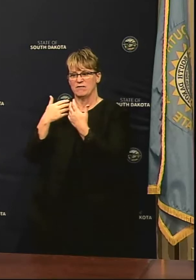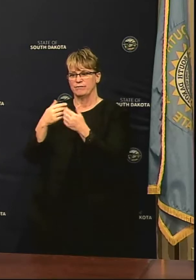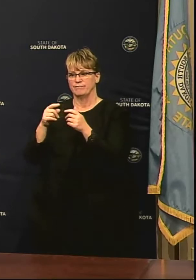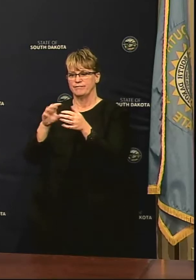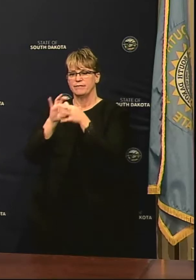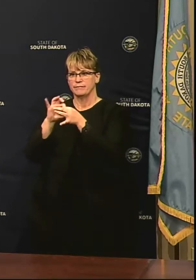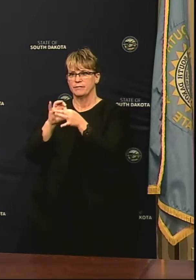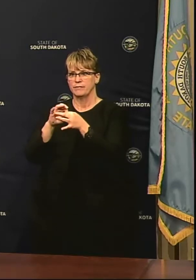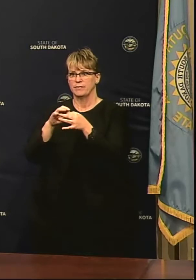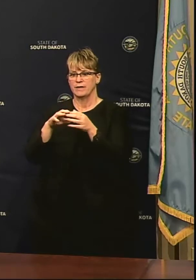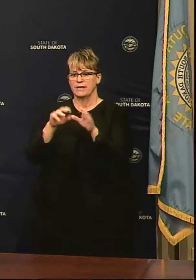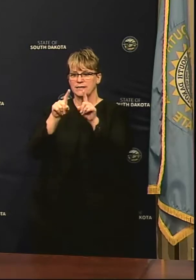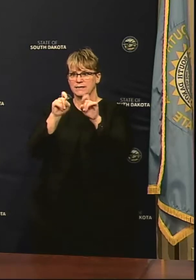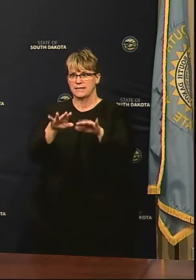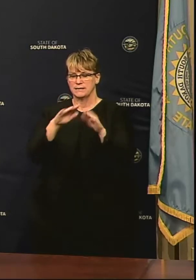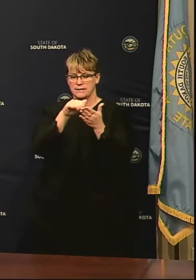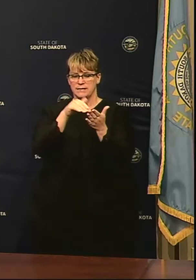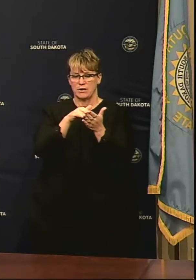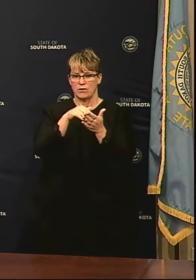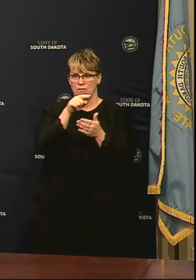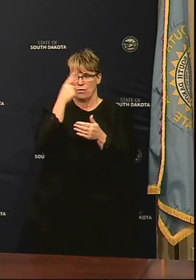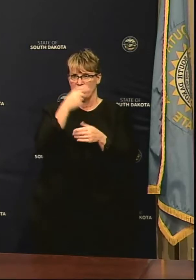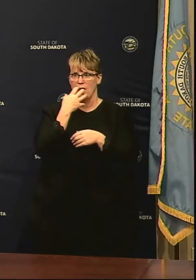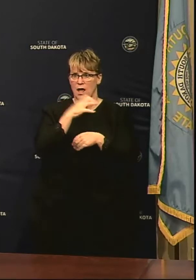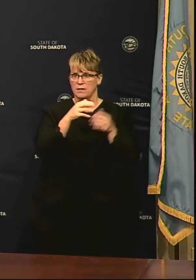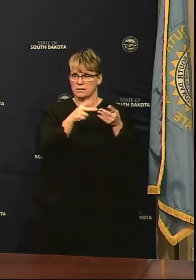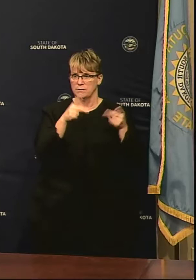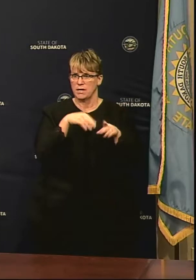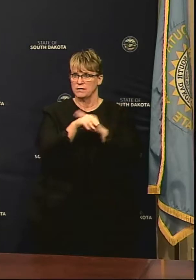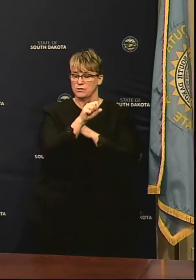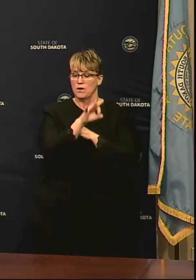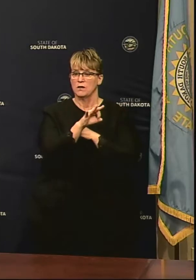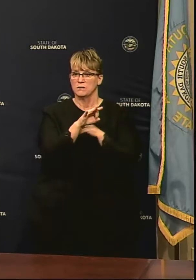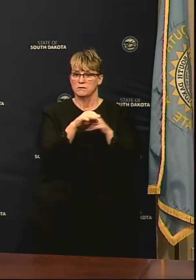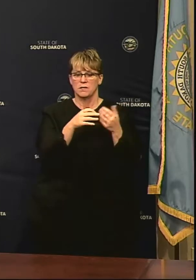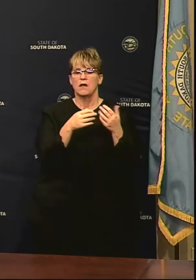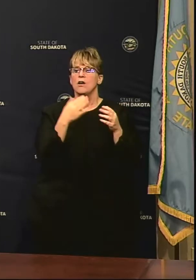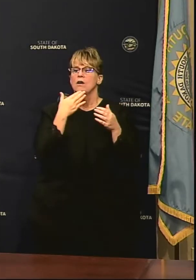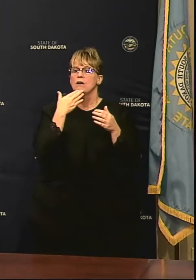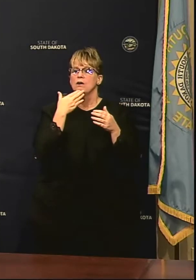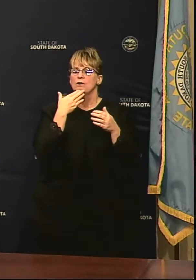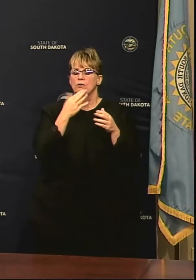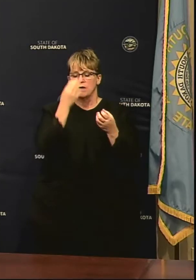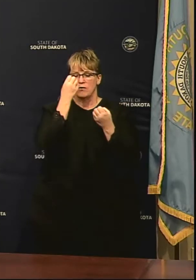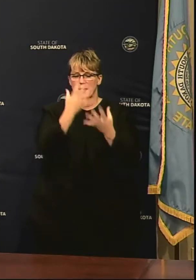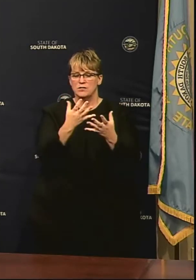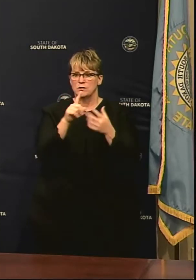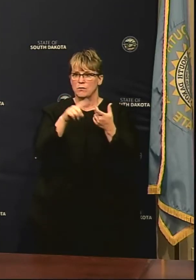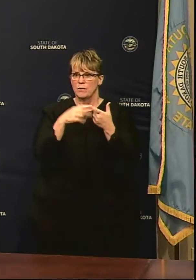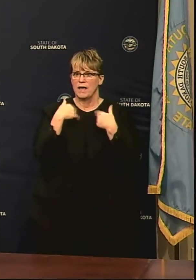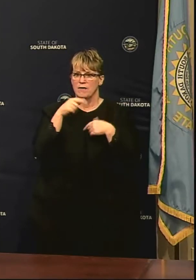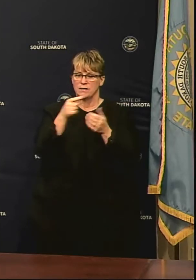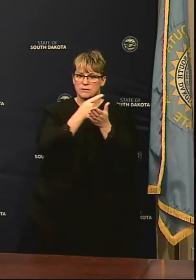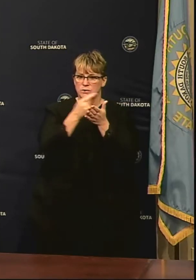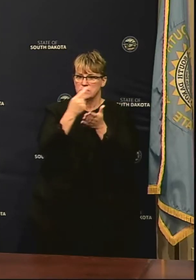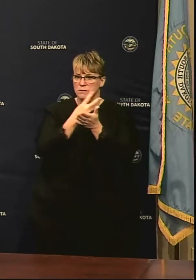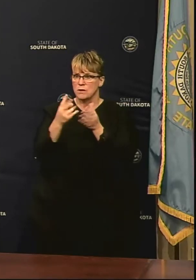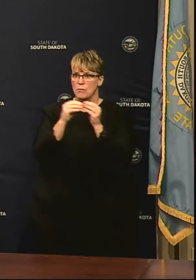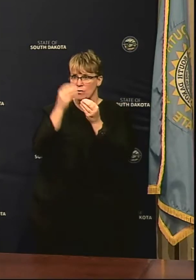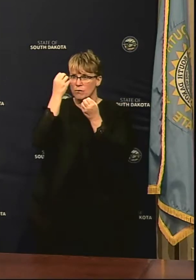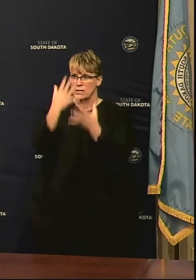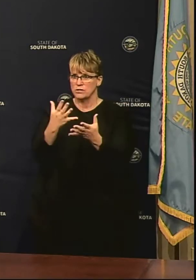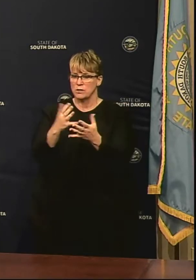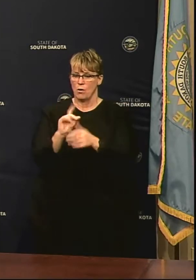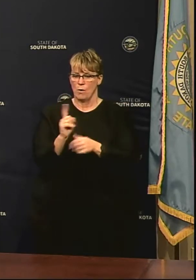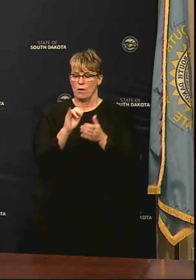for that hotspot for those individuals in Sioux Falls, and it'll be very valuable to us as we go through the coming weeks. More details will